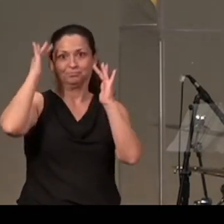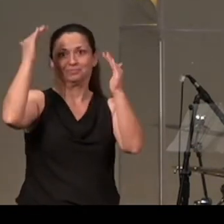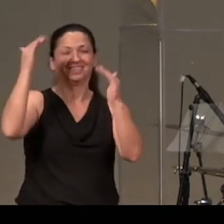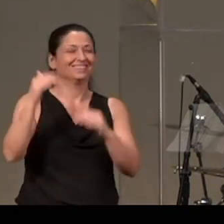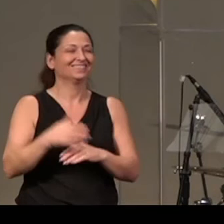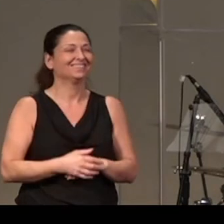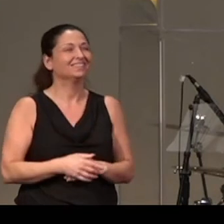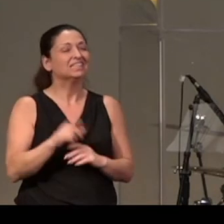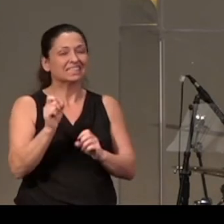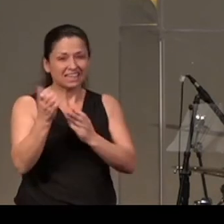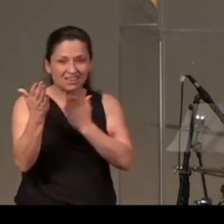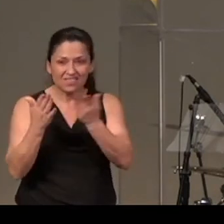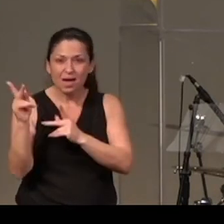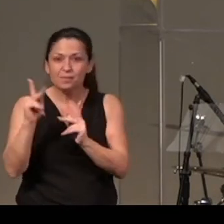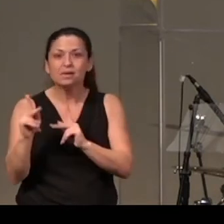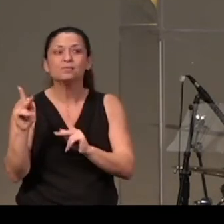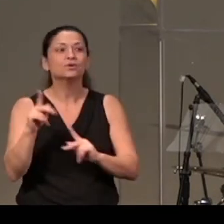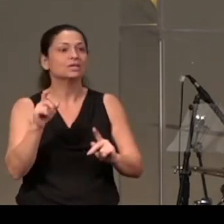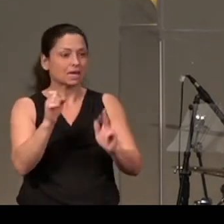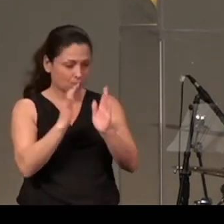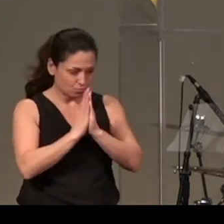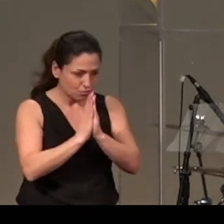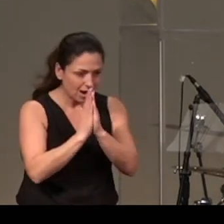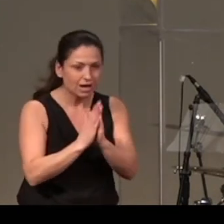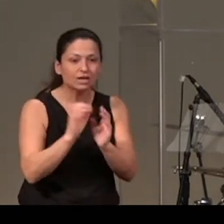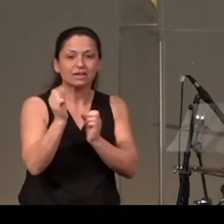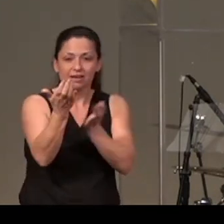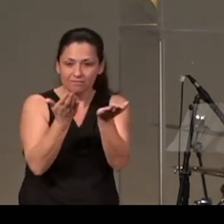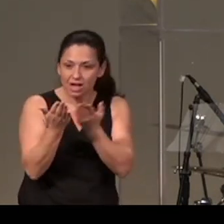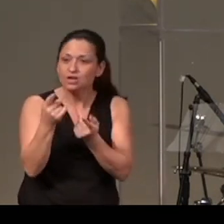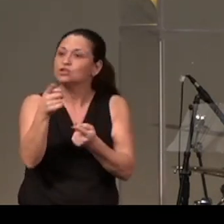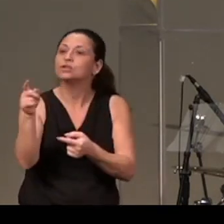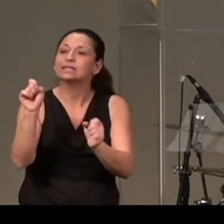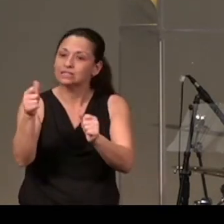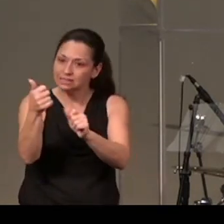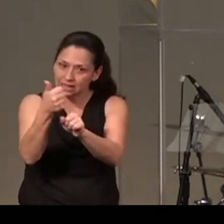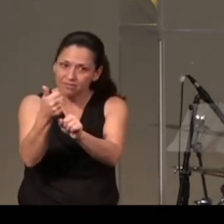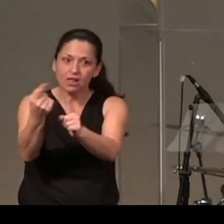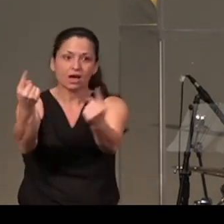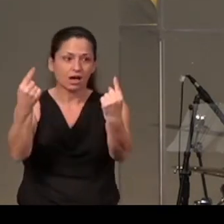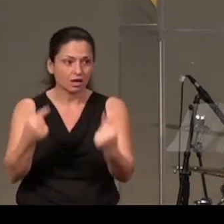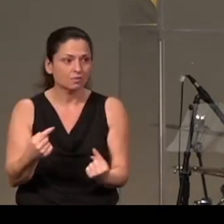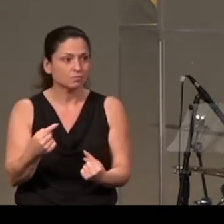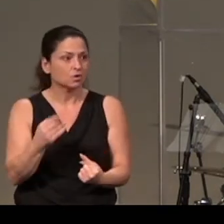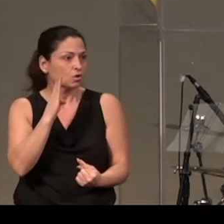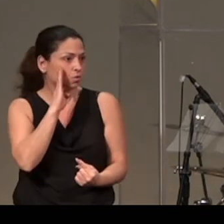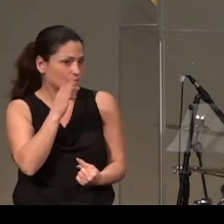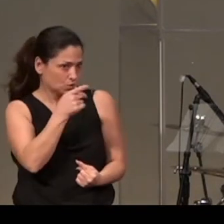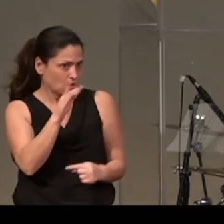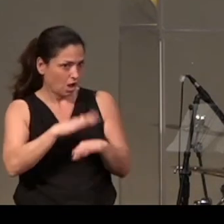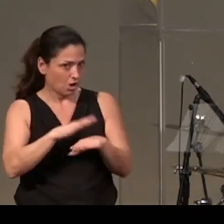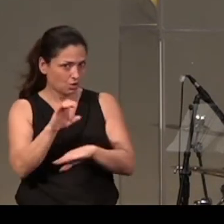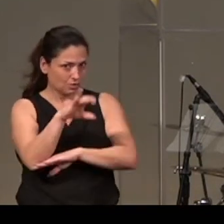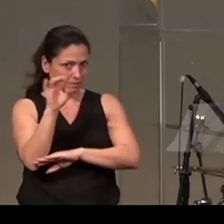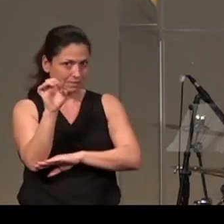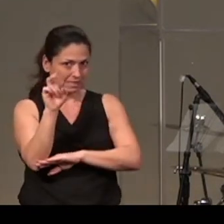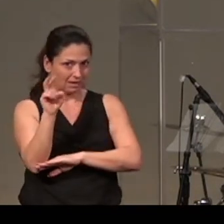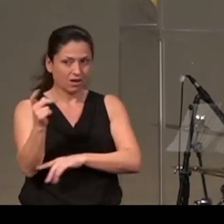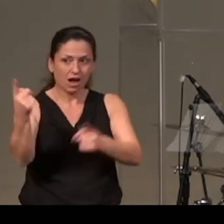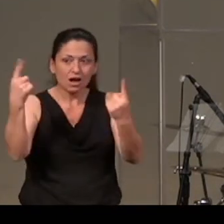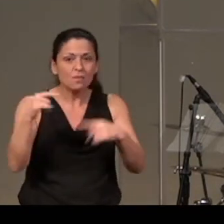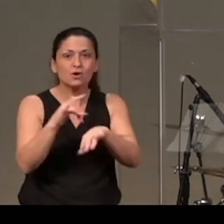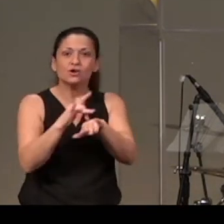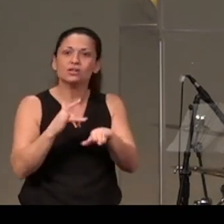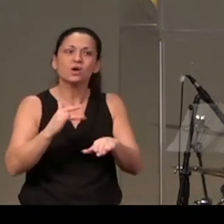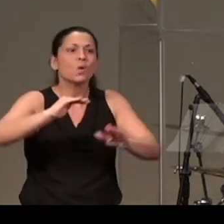people that way. You can pray, you can invite, you can come. Won't you on Christmas Eve come early? Won't you come and